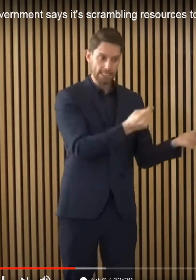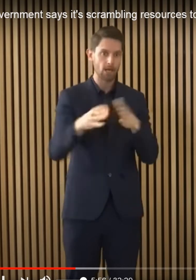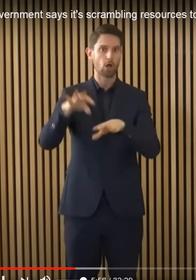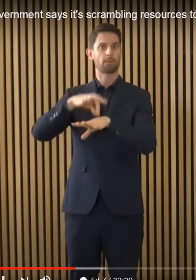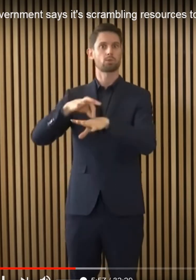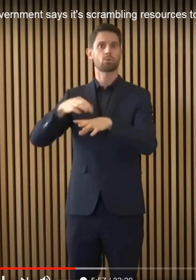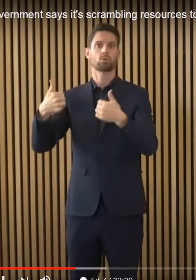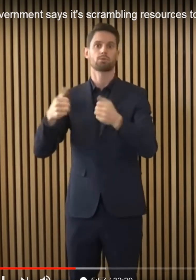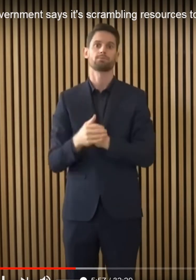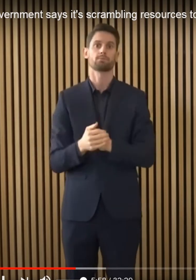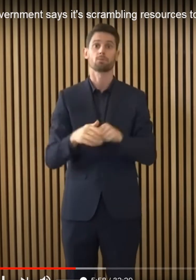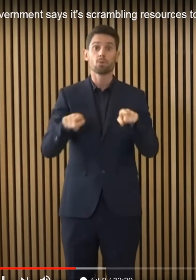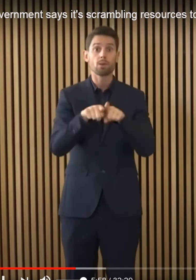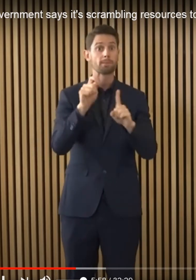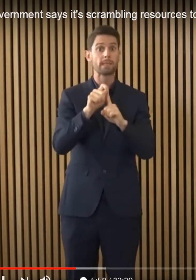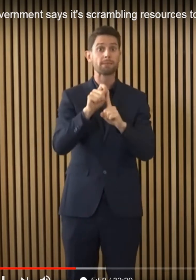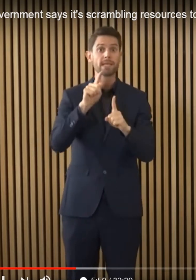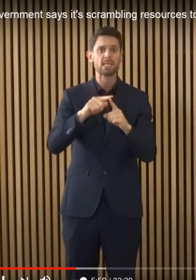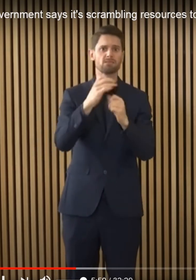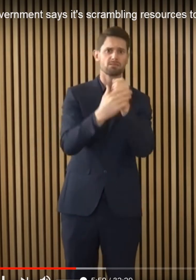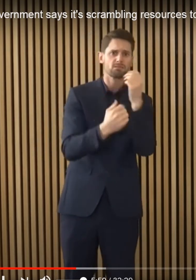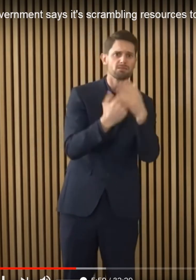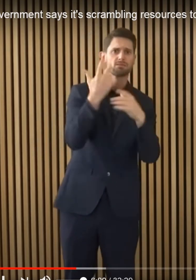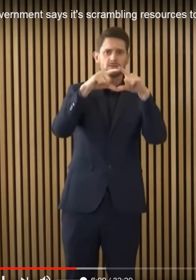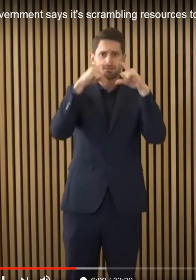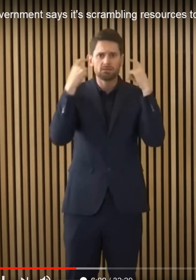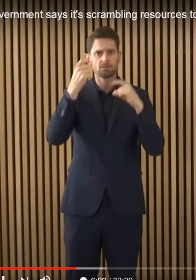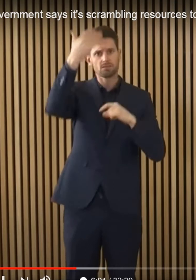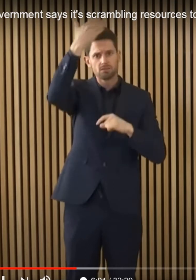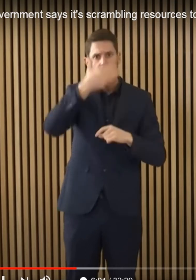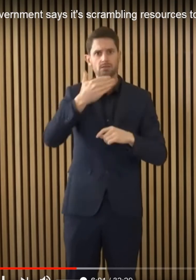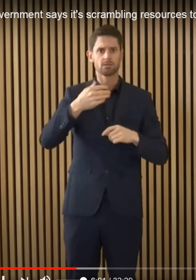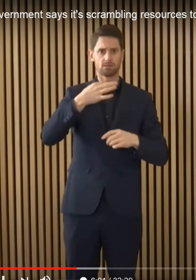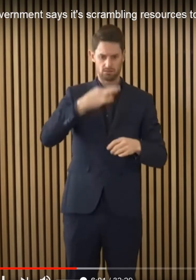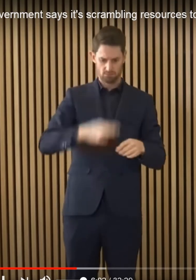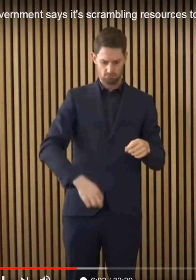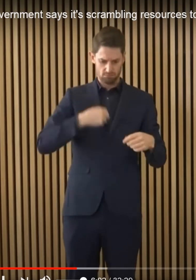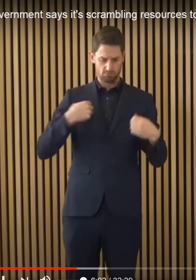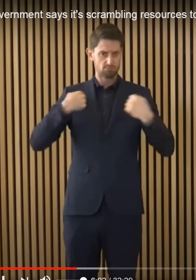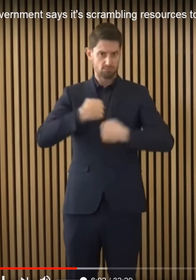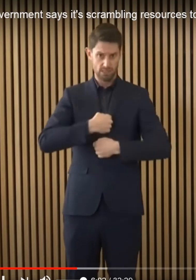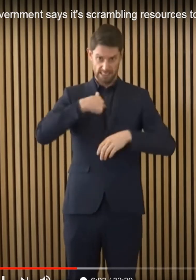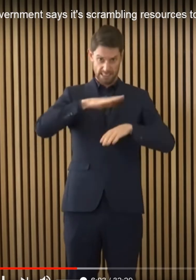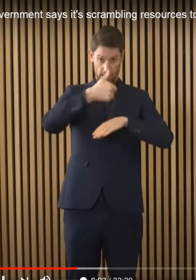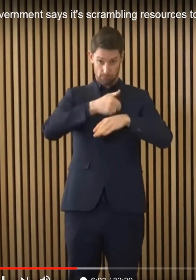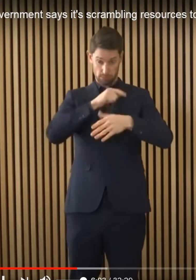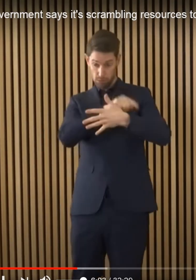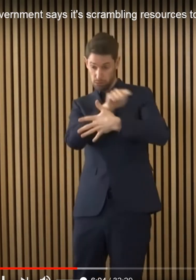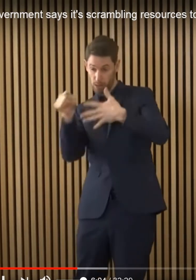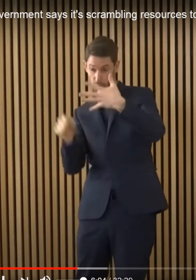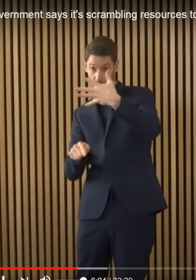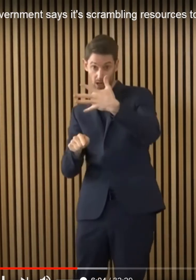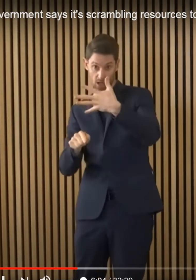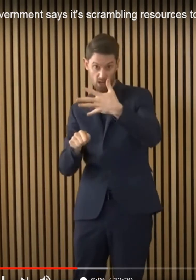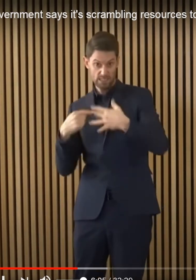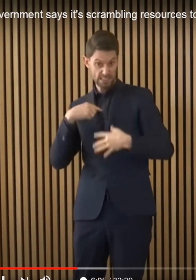Those elements are all in place, and what we've seen over the last 48 hours is significant progress.